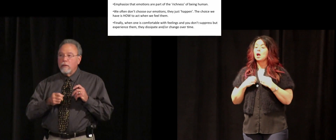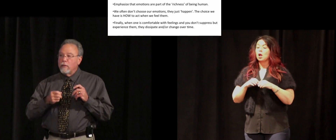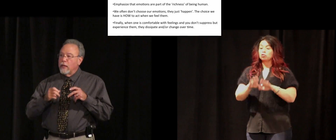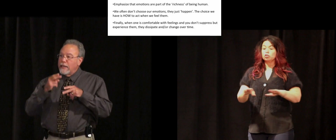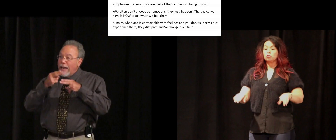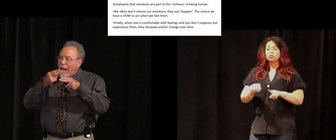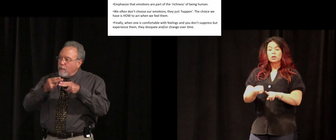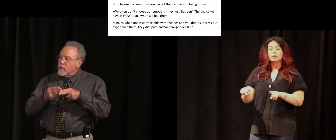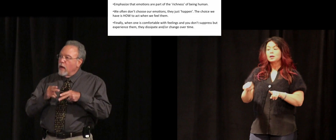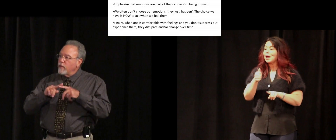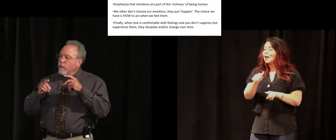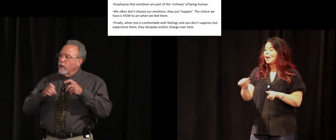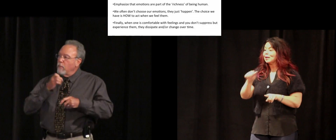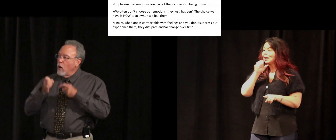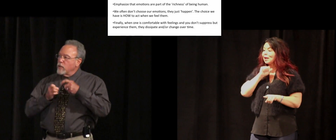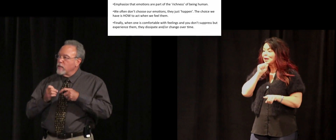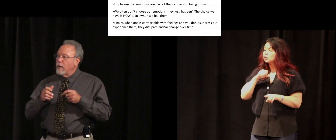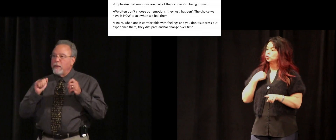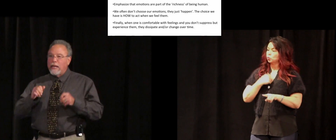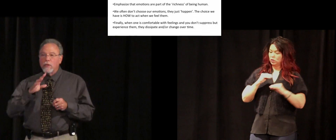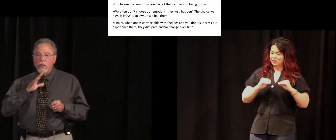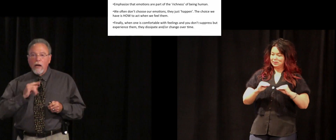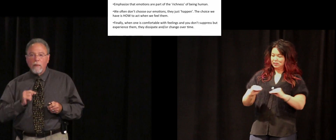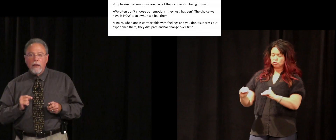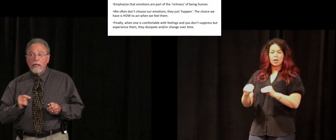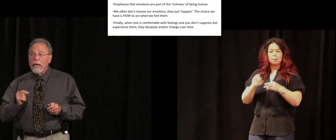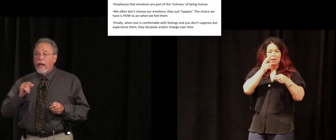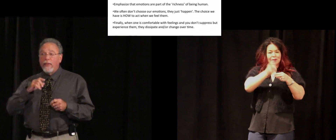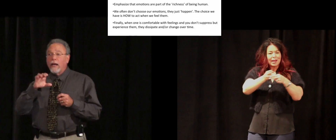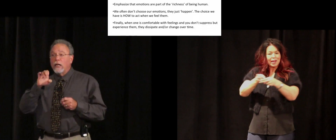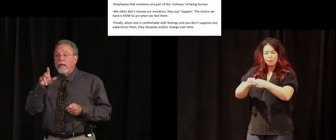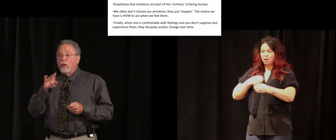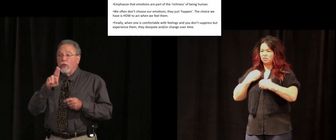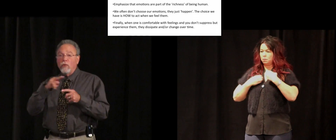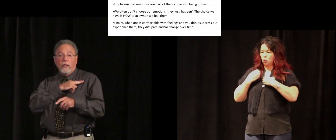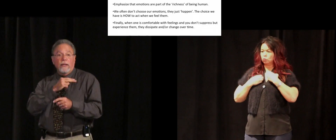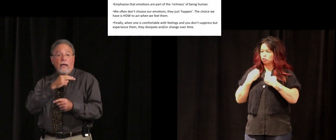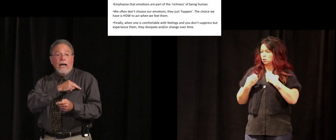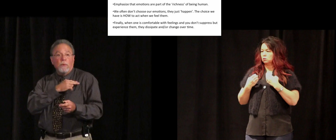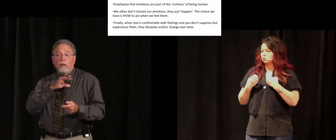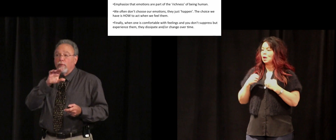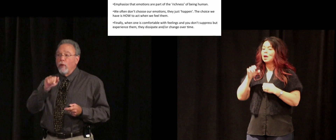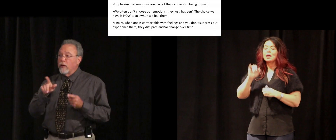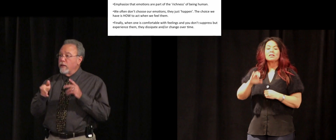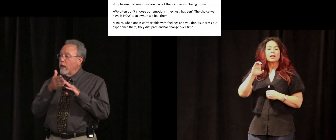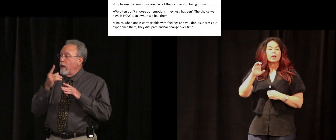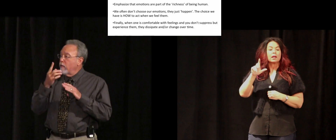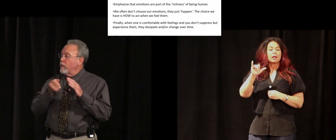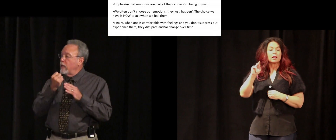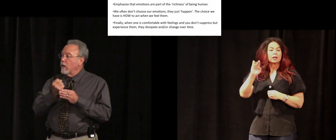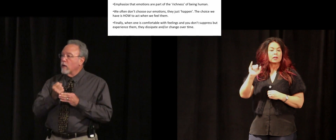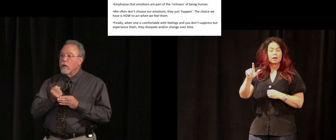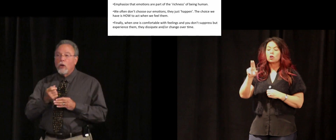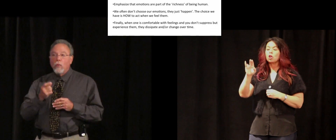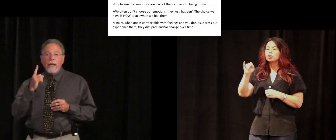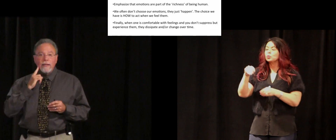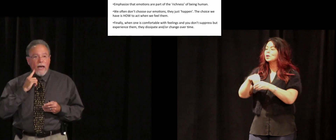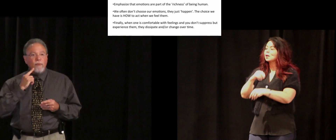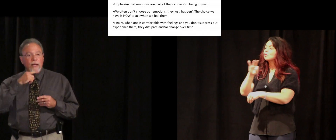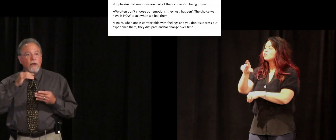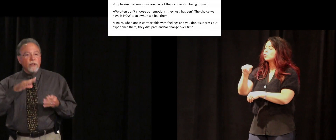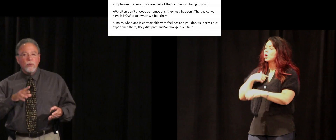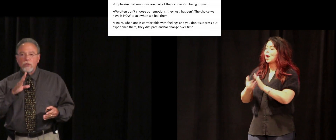So things that we can do. helping our students have meaningful